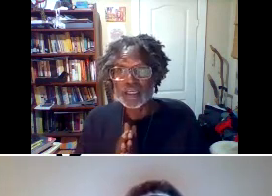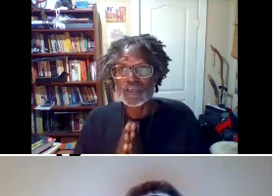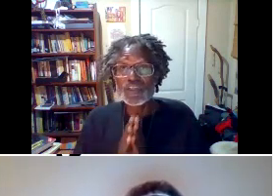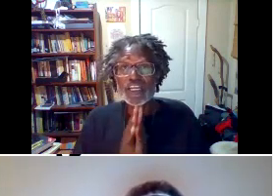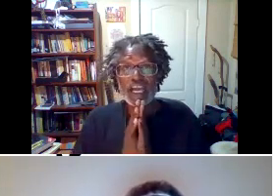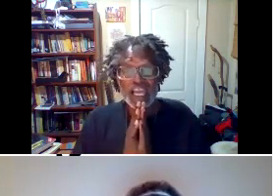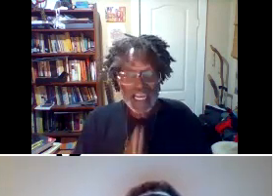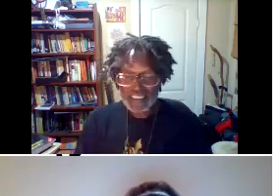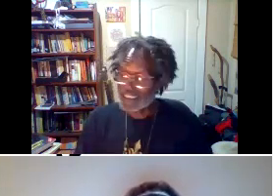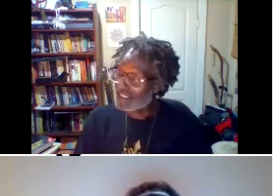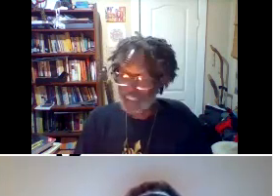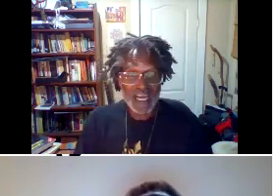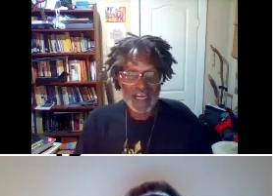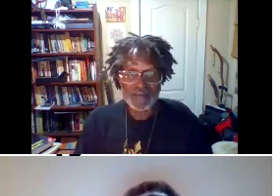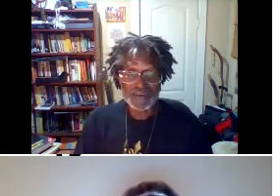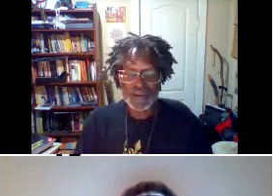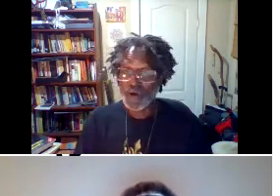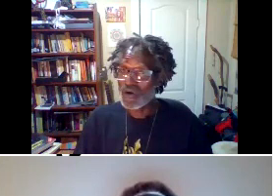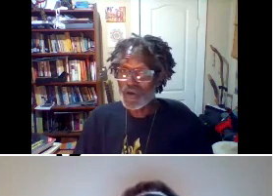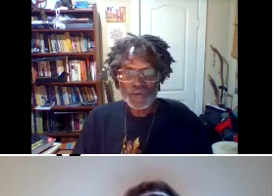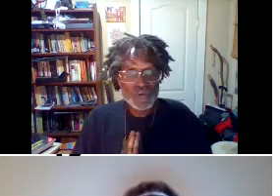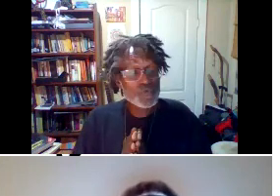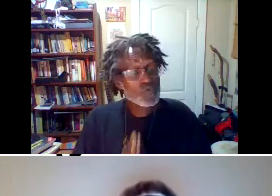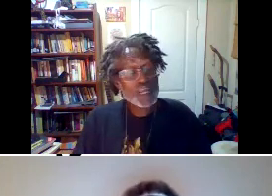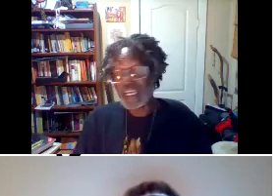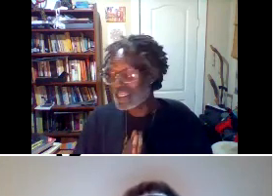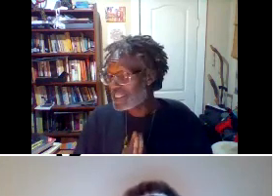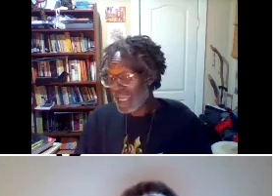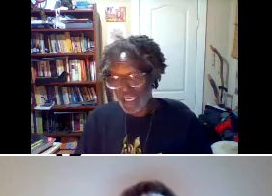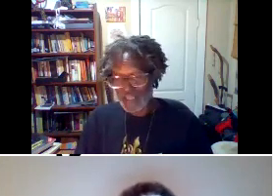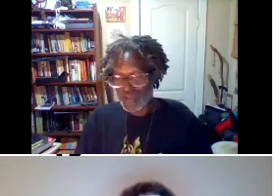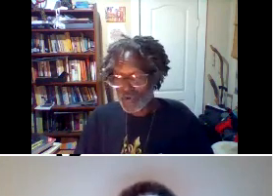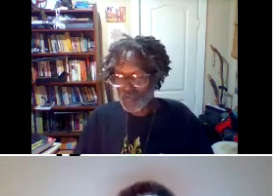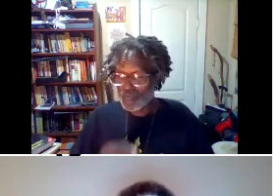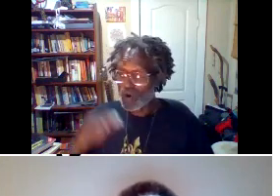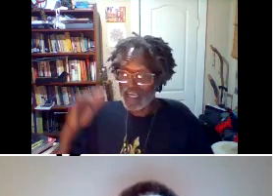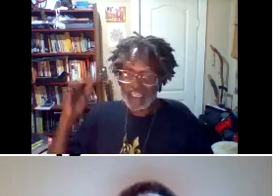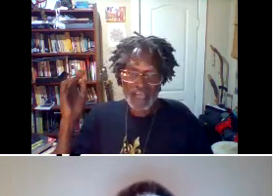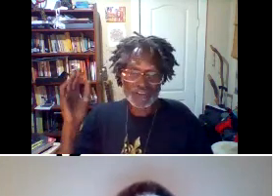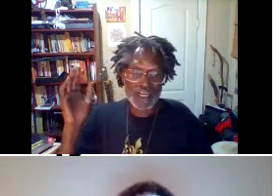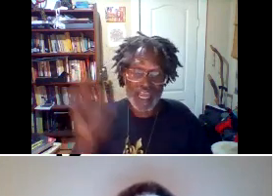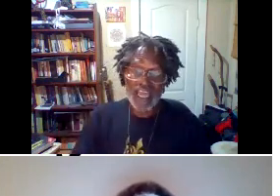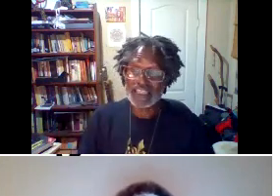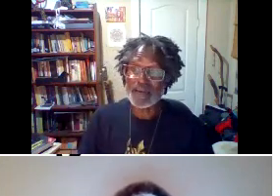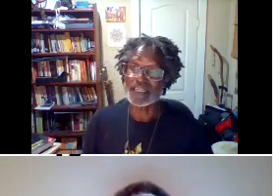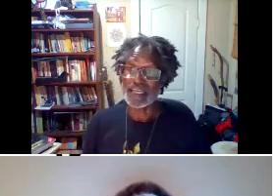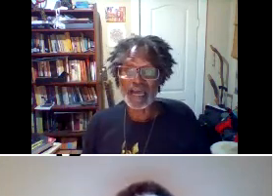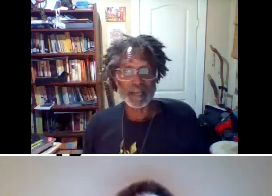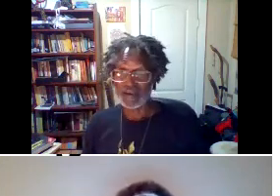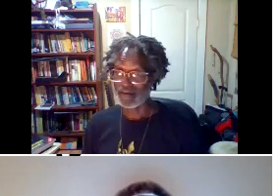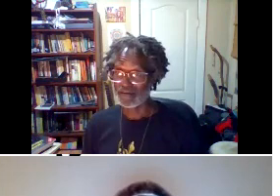Shameka, you did an excellent job. You Yes. know, Yes. Thank you you. really did. Thank You broke it down to the last